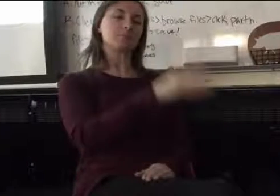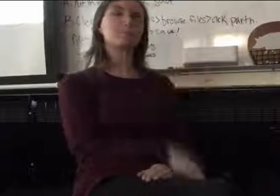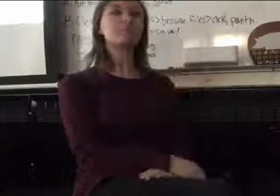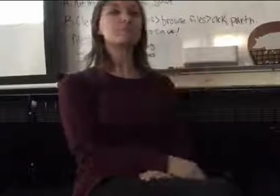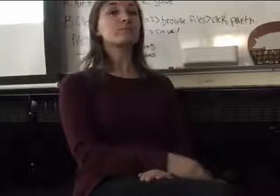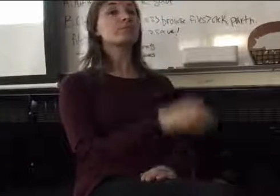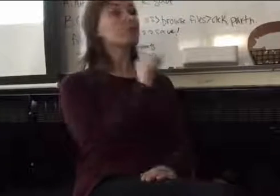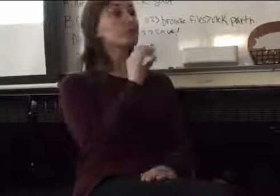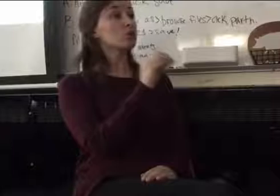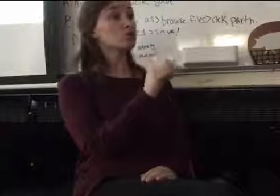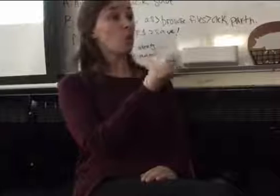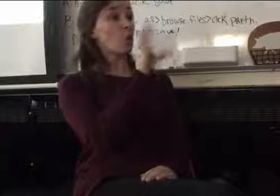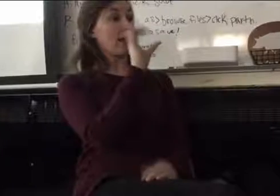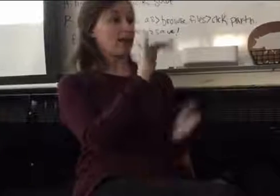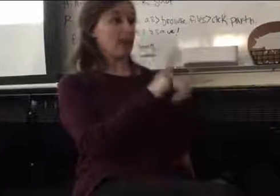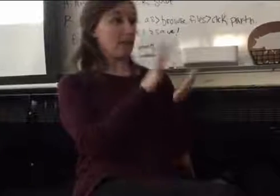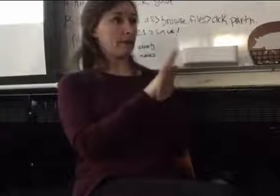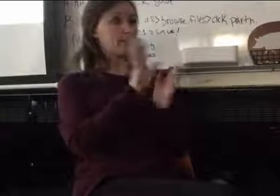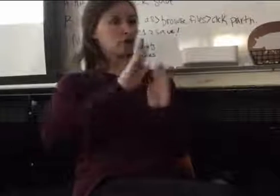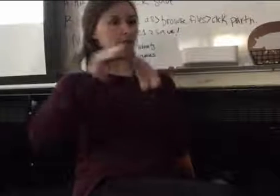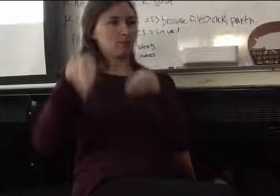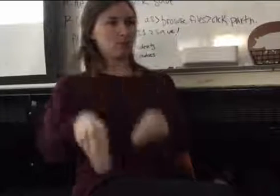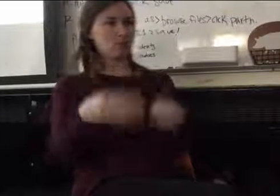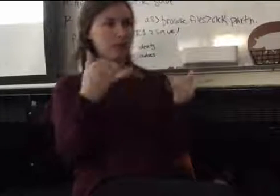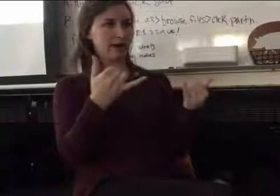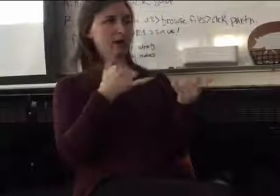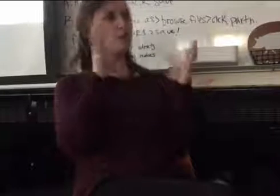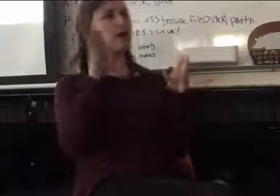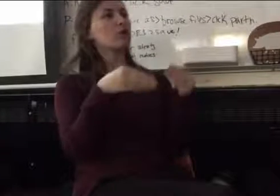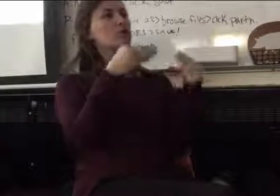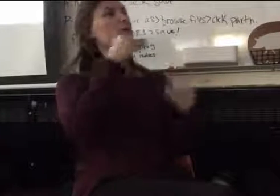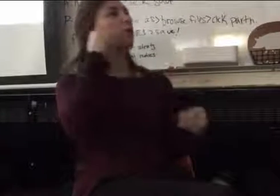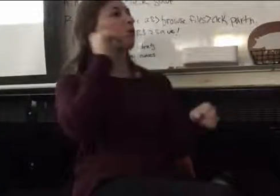right. So you can put this paper away and grab out your homework paper.